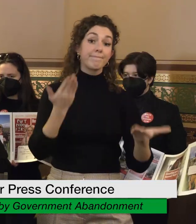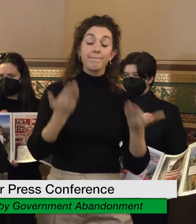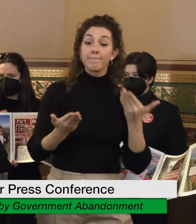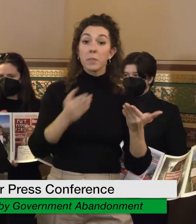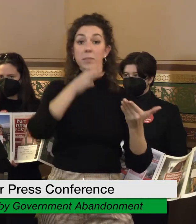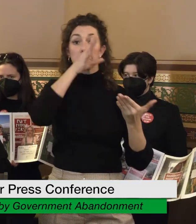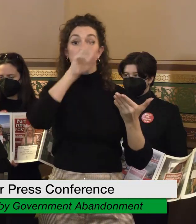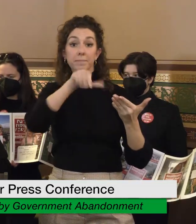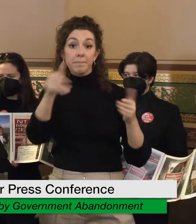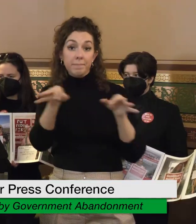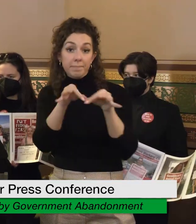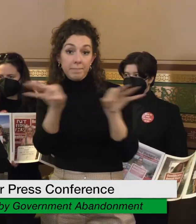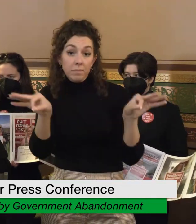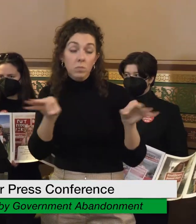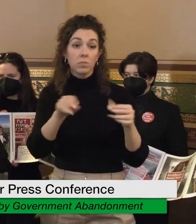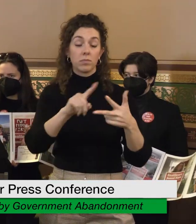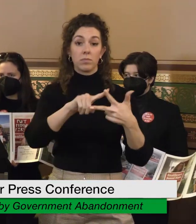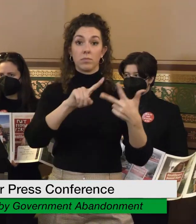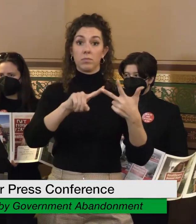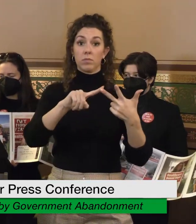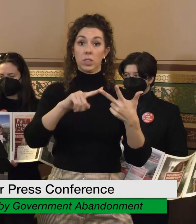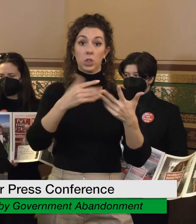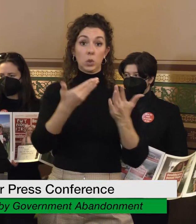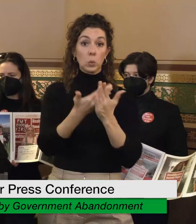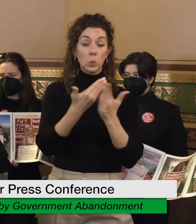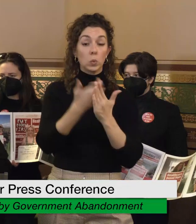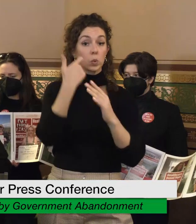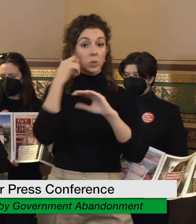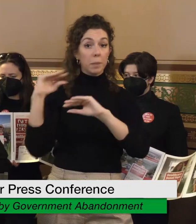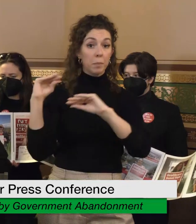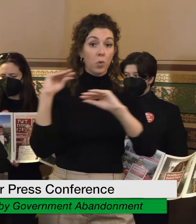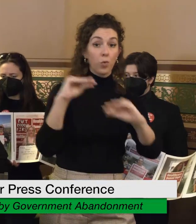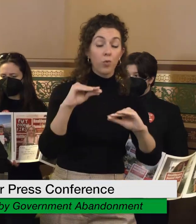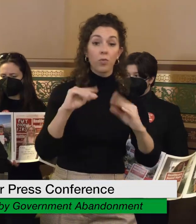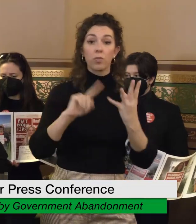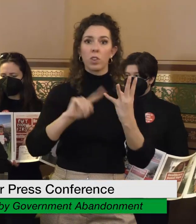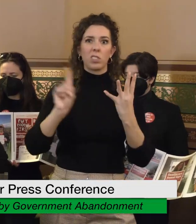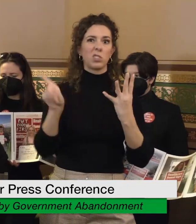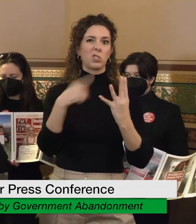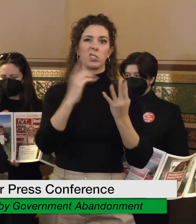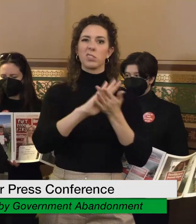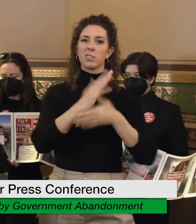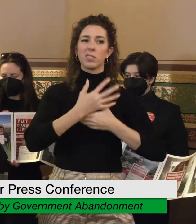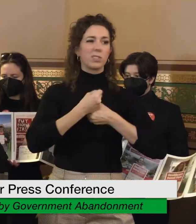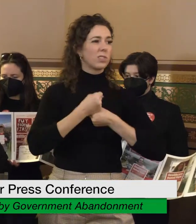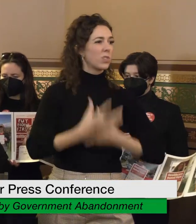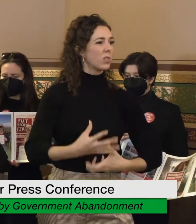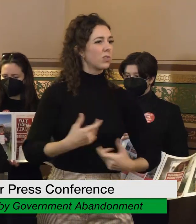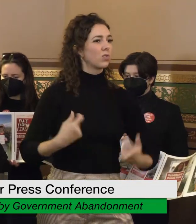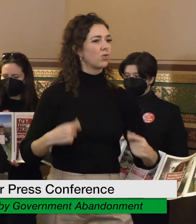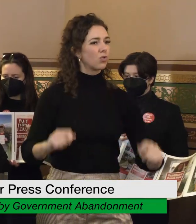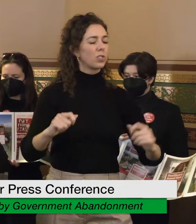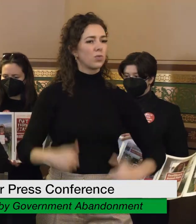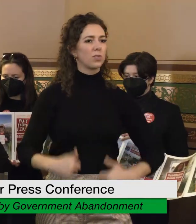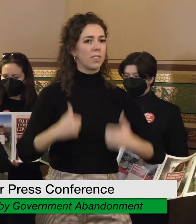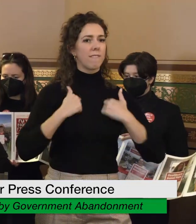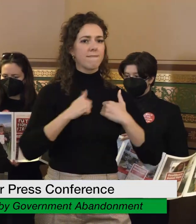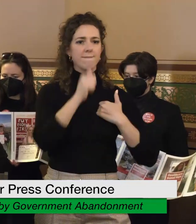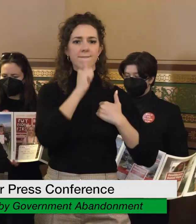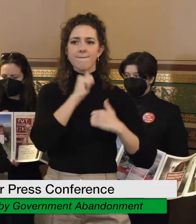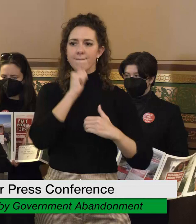barrier, or they're new here, or they're just really tired and trying to survive.